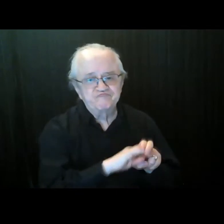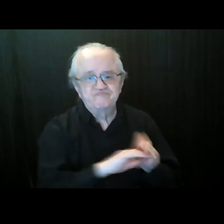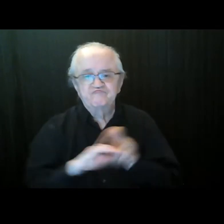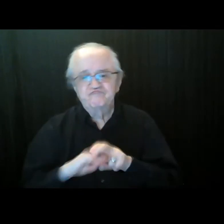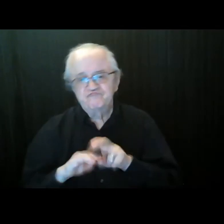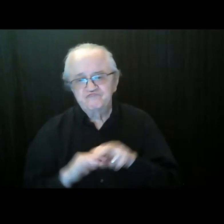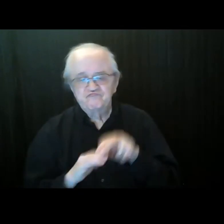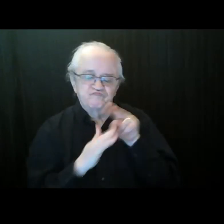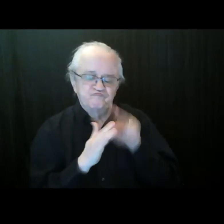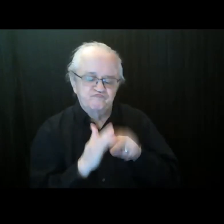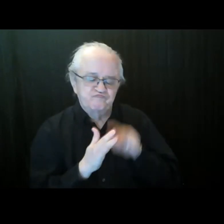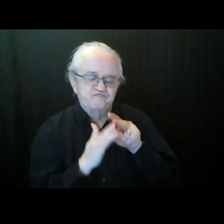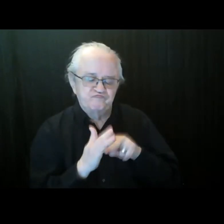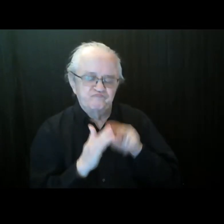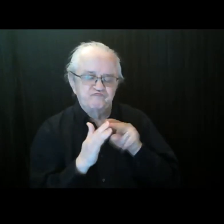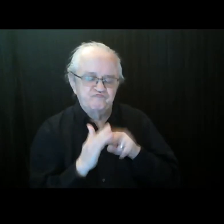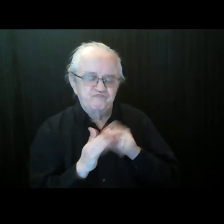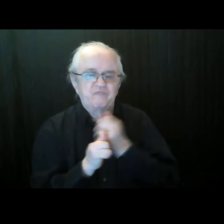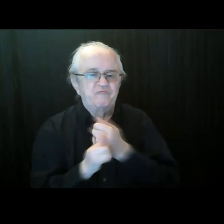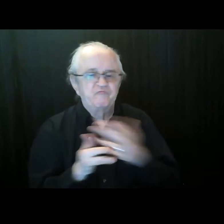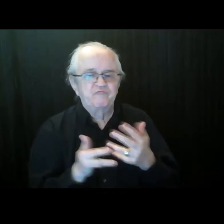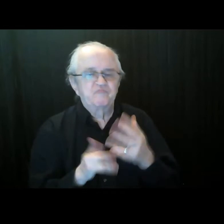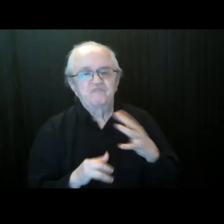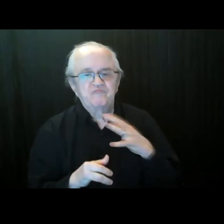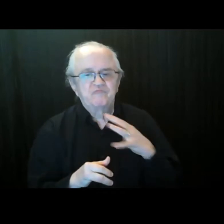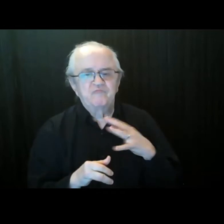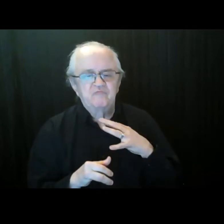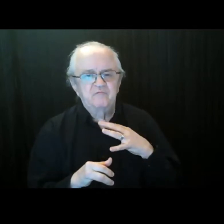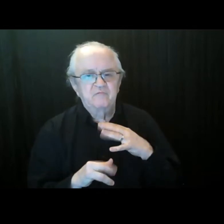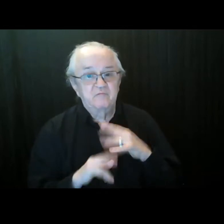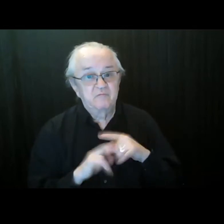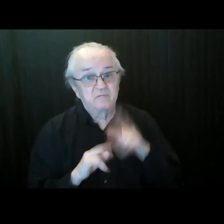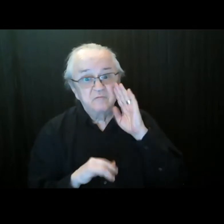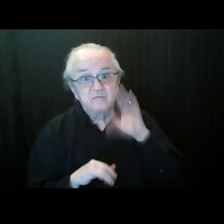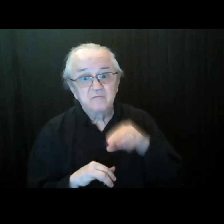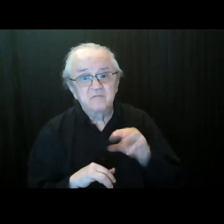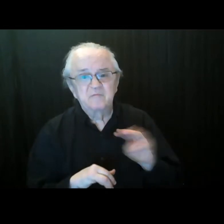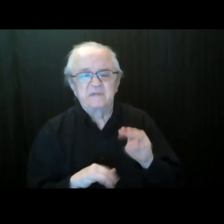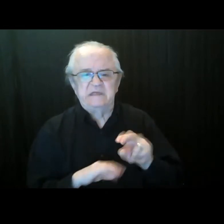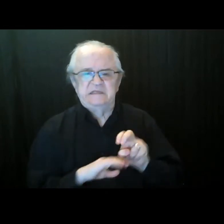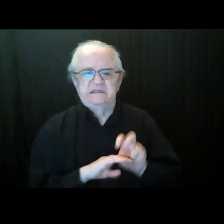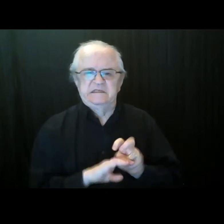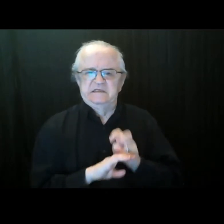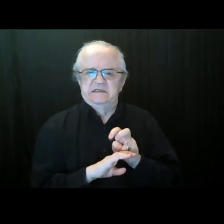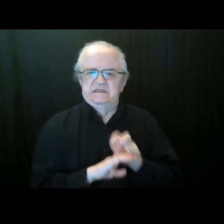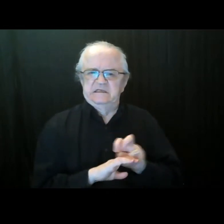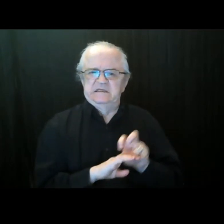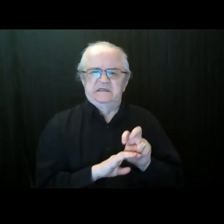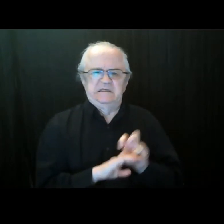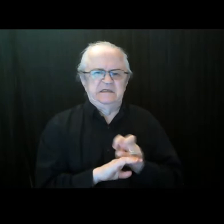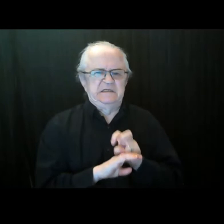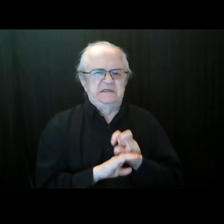and all was well. But you know, Michael himself was quite antsy. He was